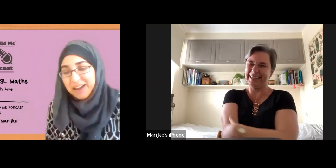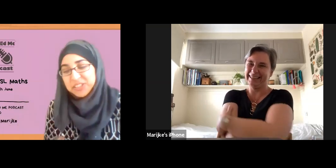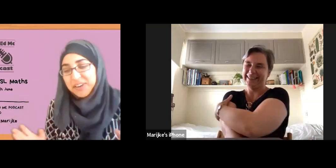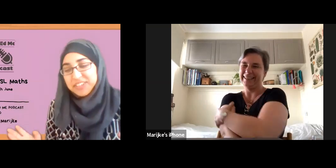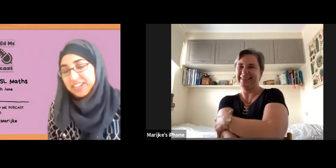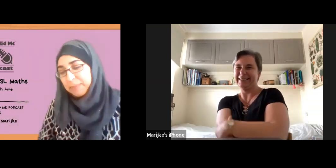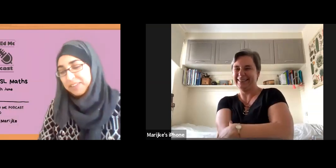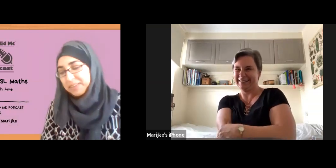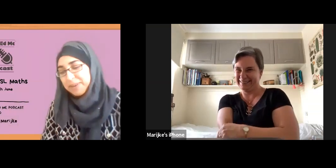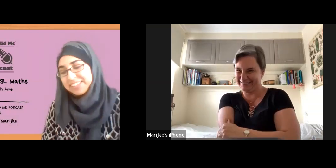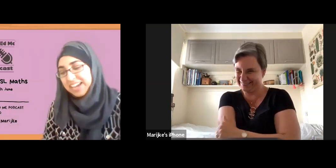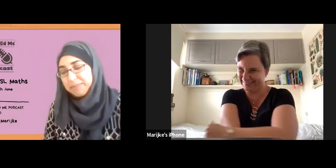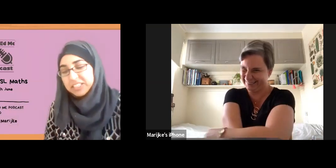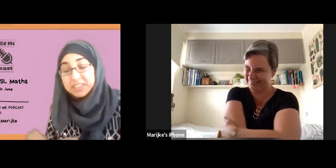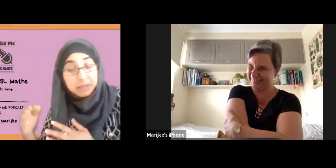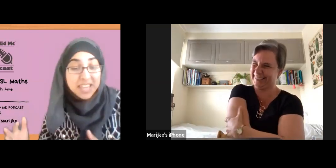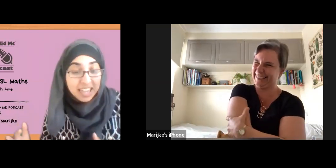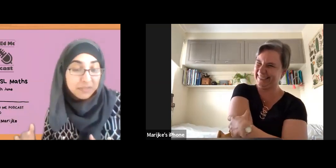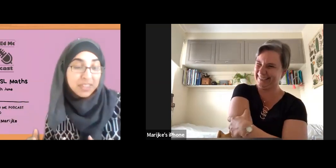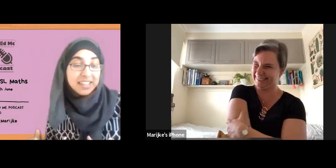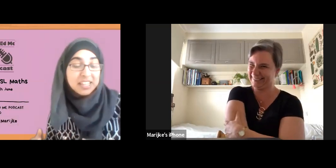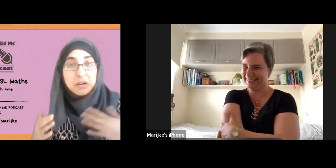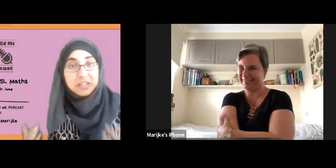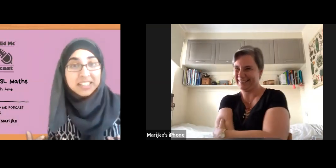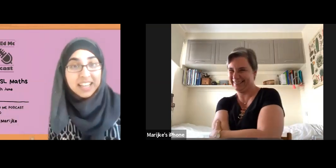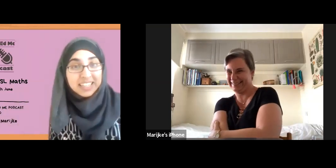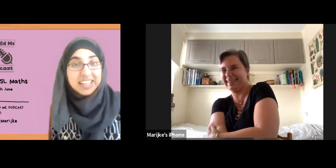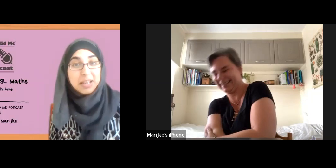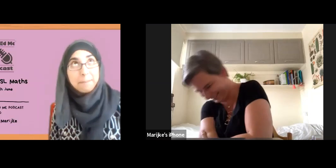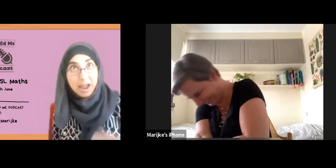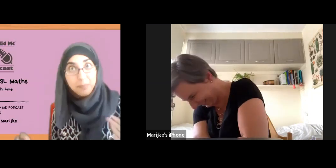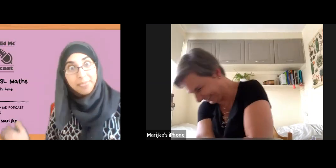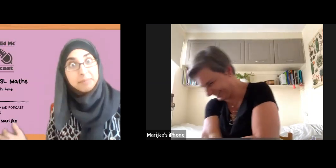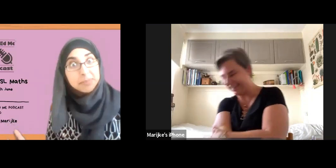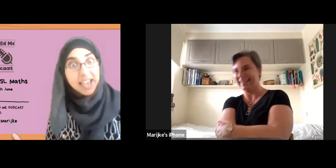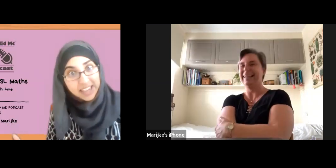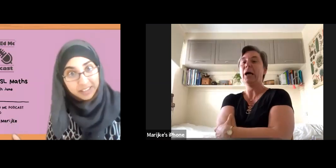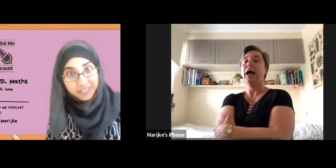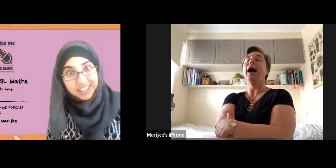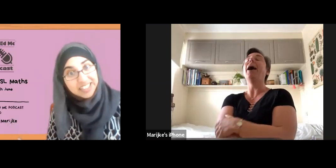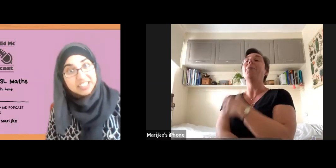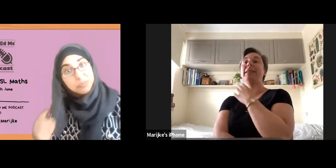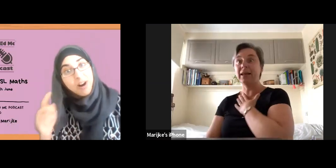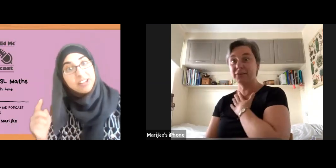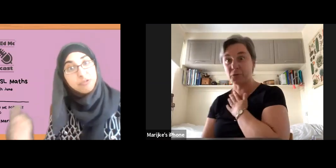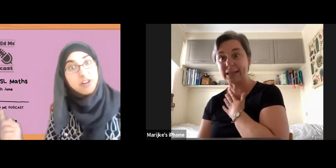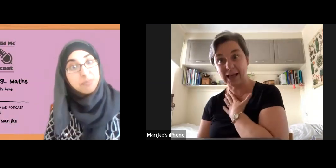sure I've given a couple of them a bit of nightmares, but they'll behave then. They're not going to but I want them to behave. Oh, with that kind of